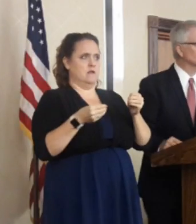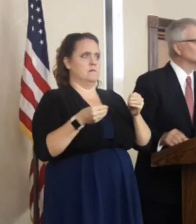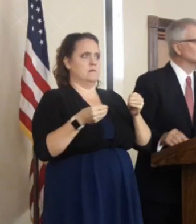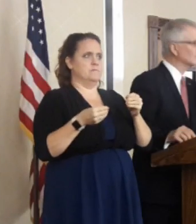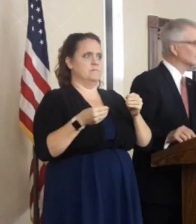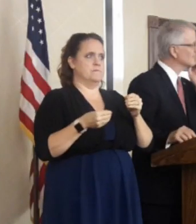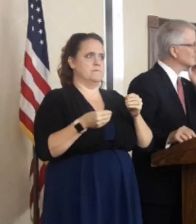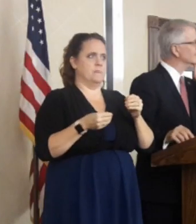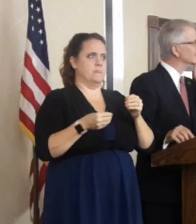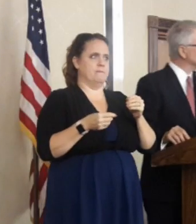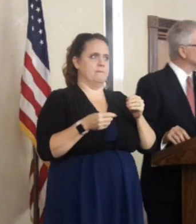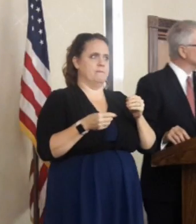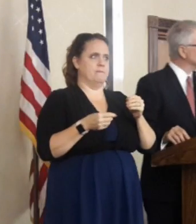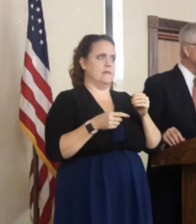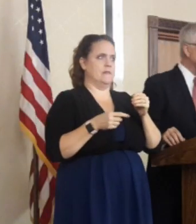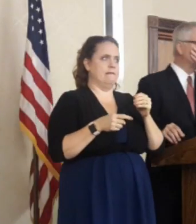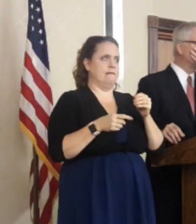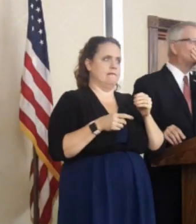of